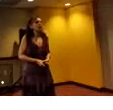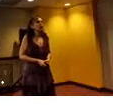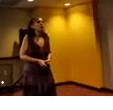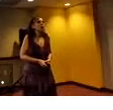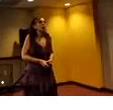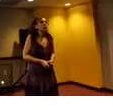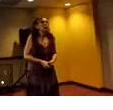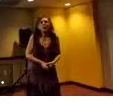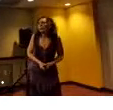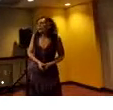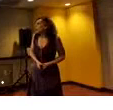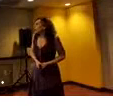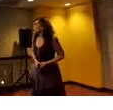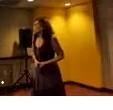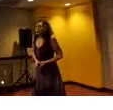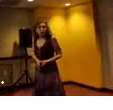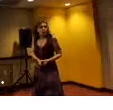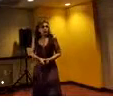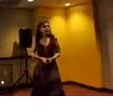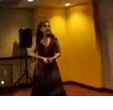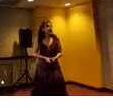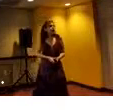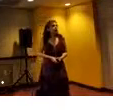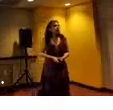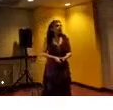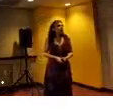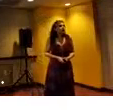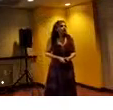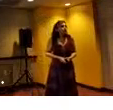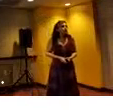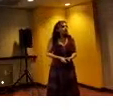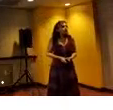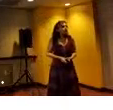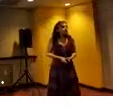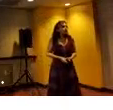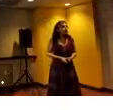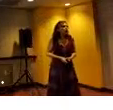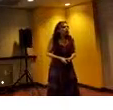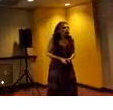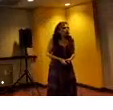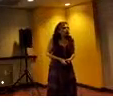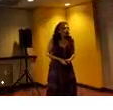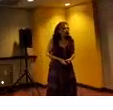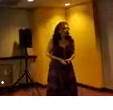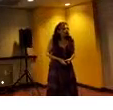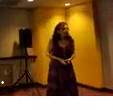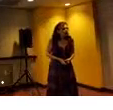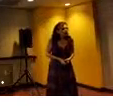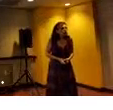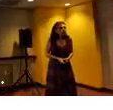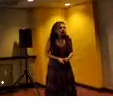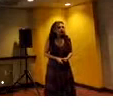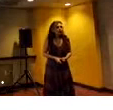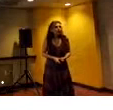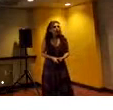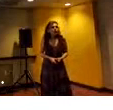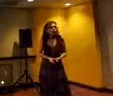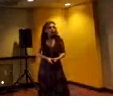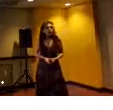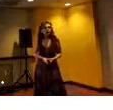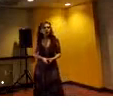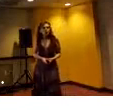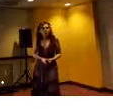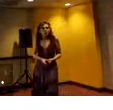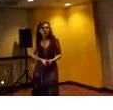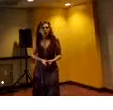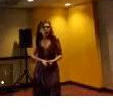language, full stop. Take that in for a moment. Programming language,